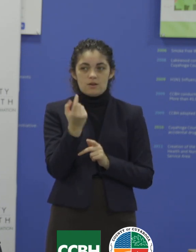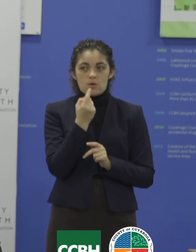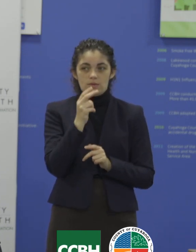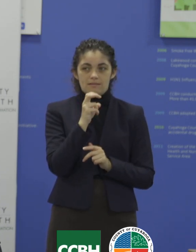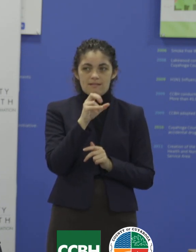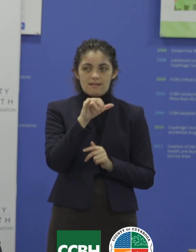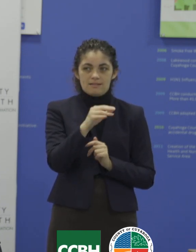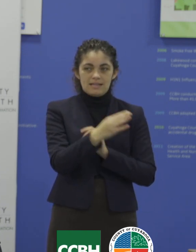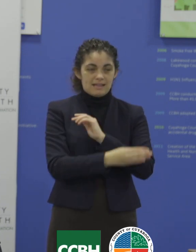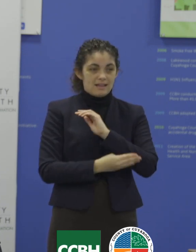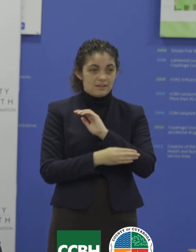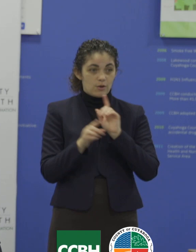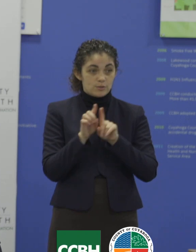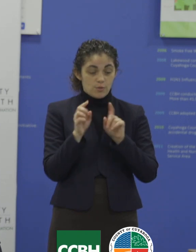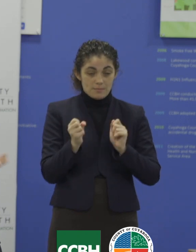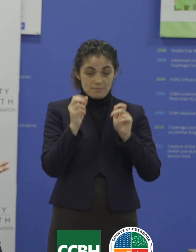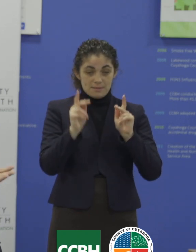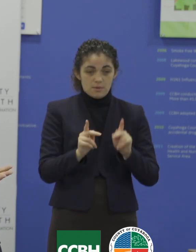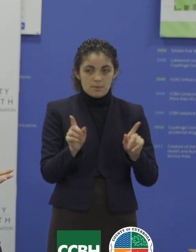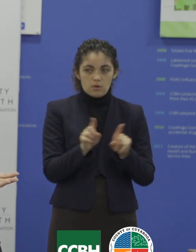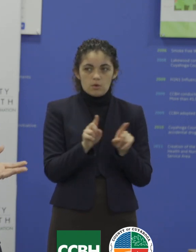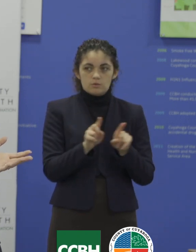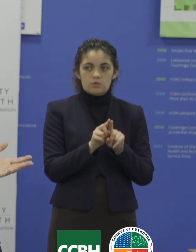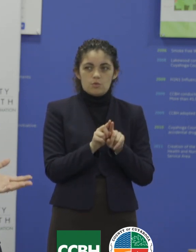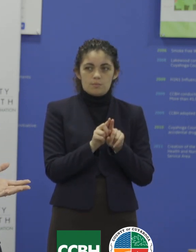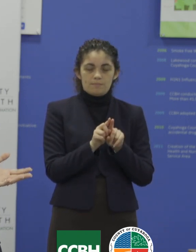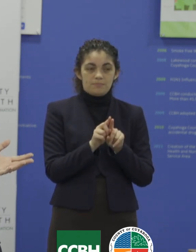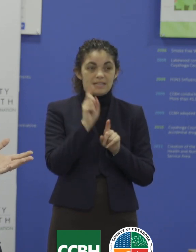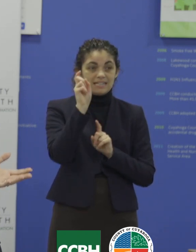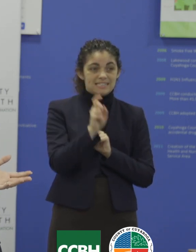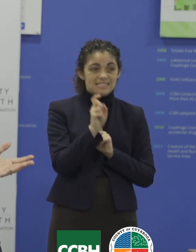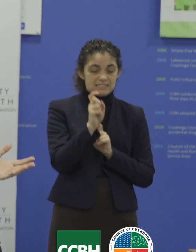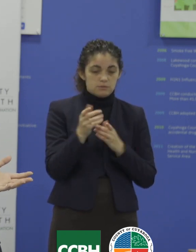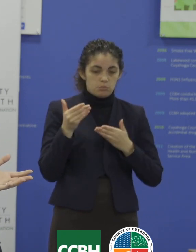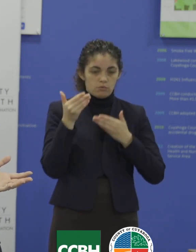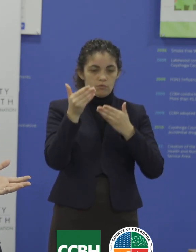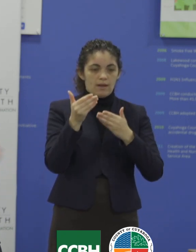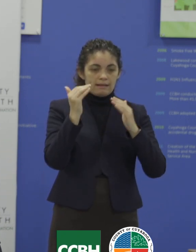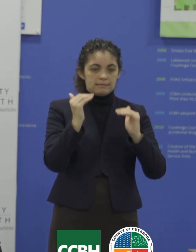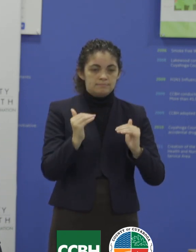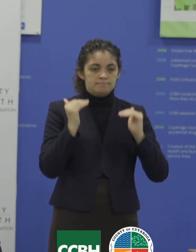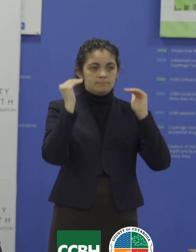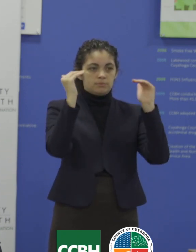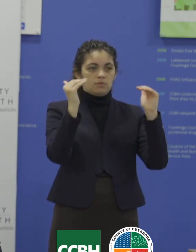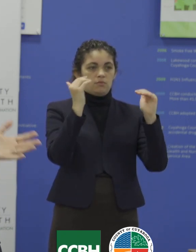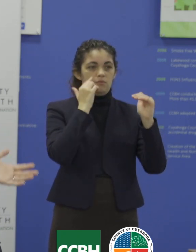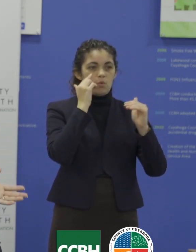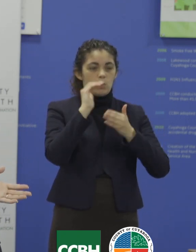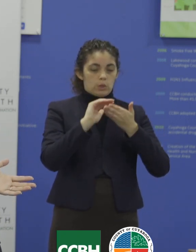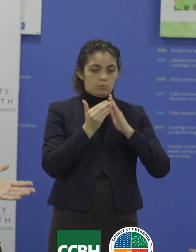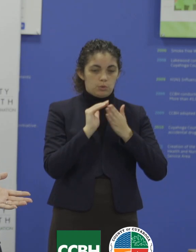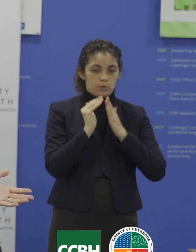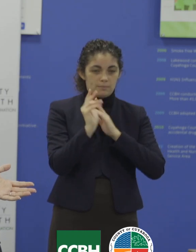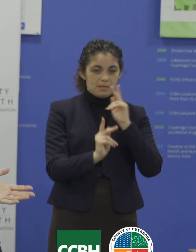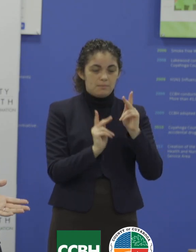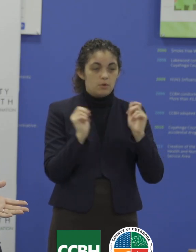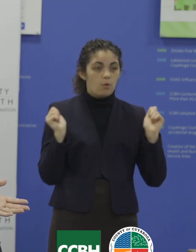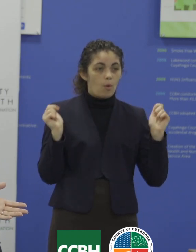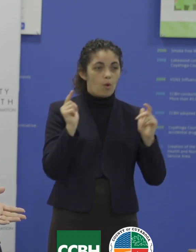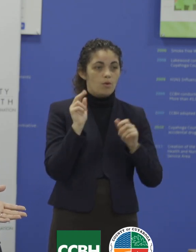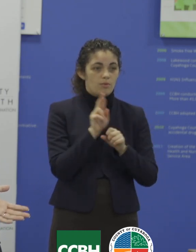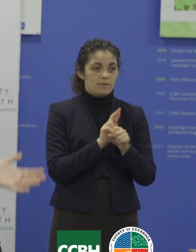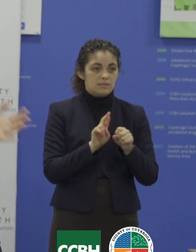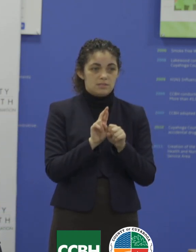Cuyahoga County and our surge capacity, but we have to think about the needs to provide high-level care for community members across our